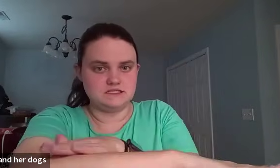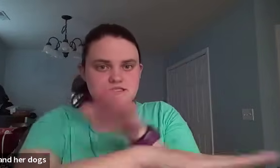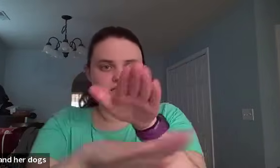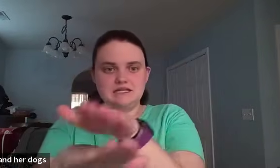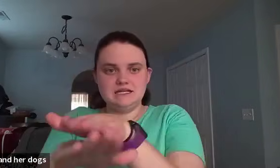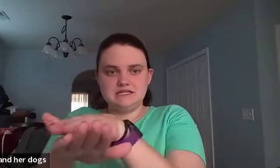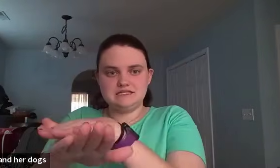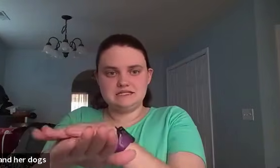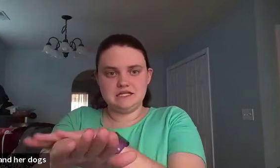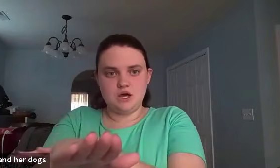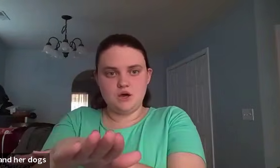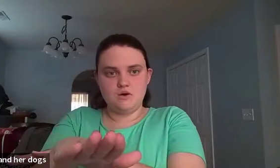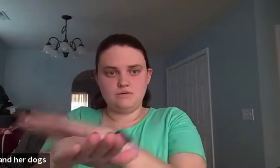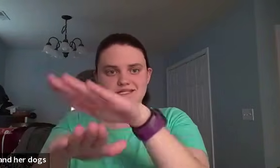across. Slow,